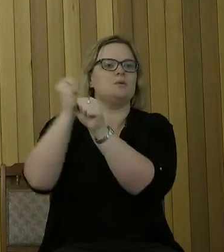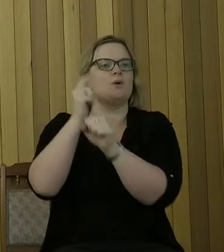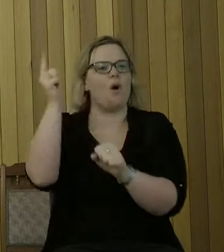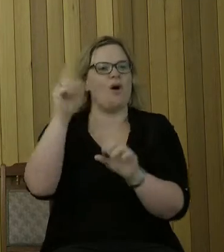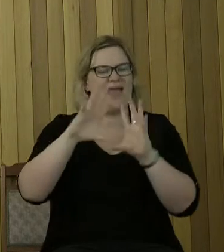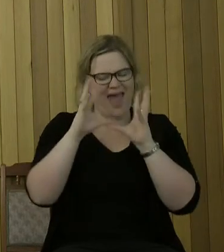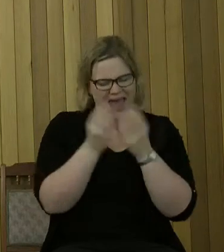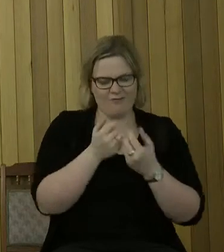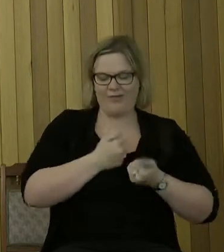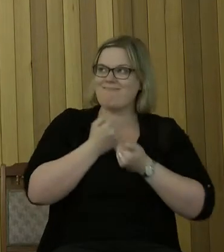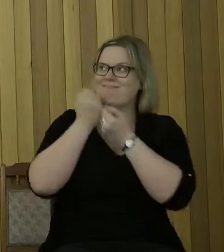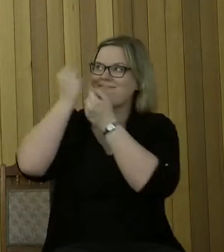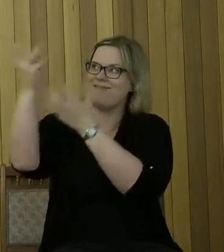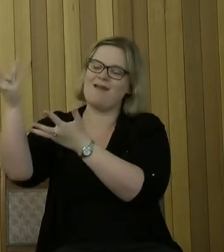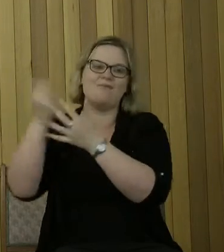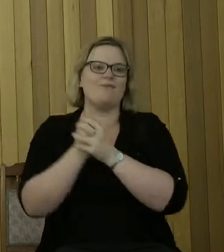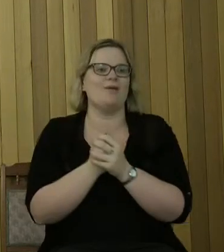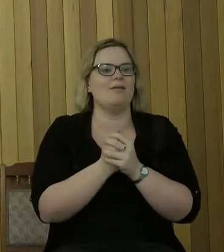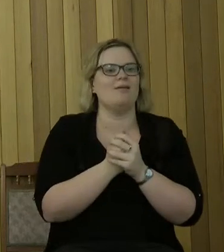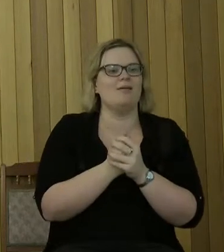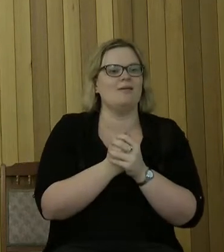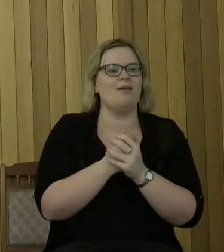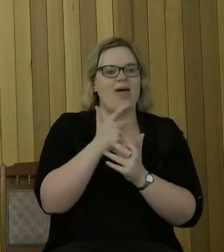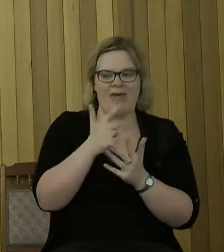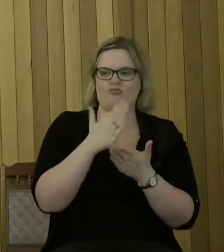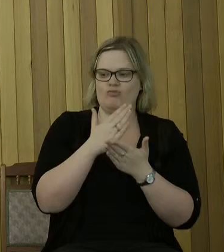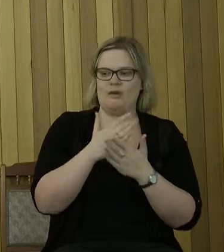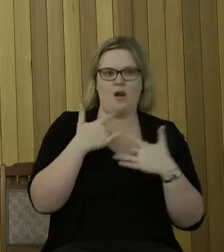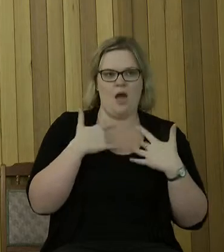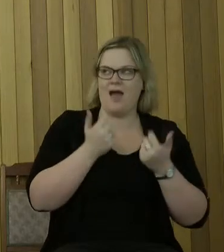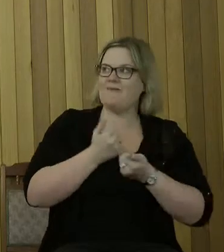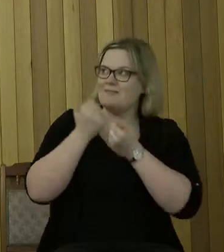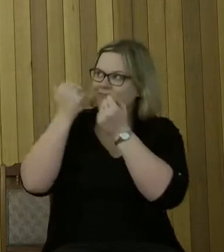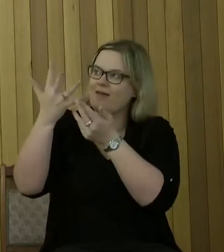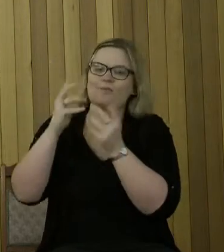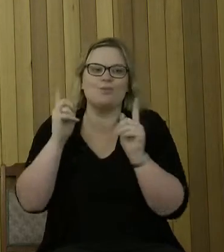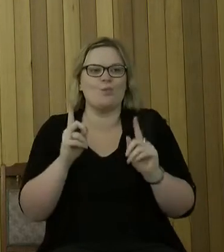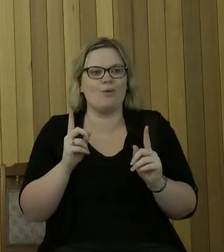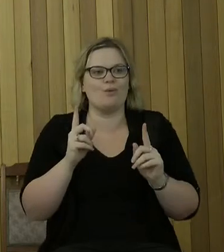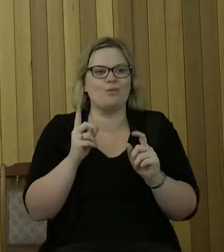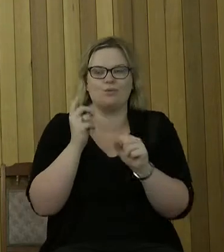Give everything to. They devoted their life to. To what?